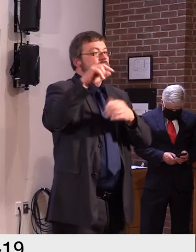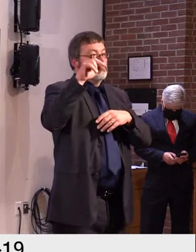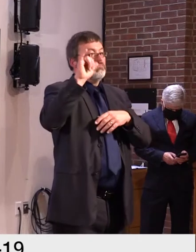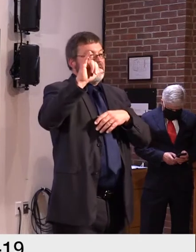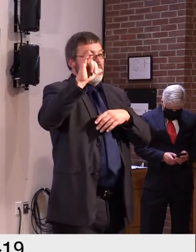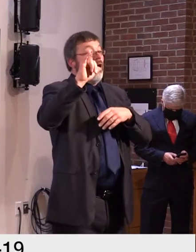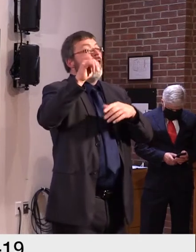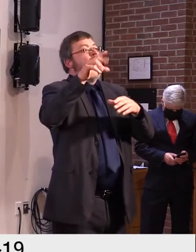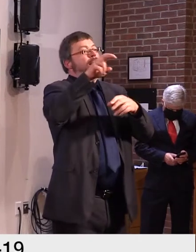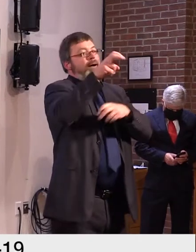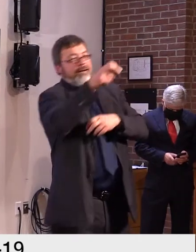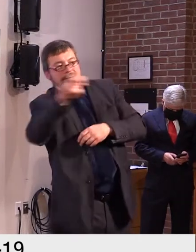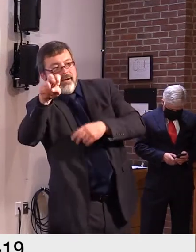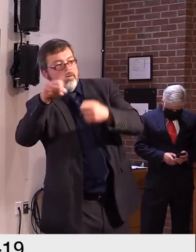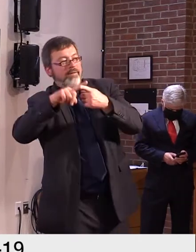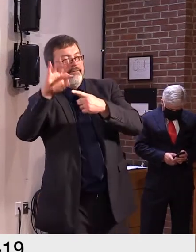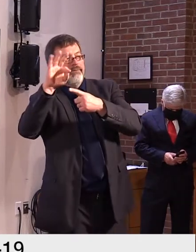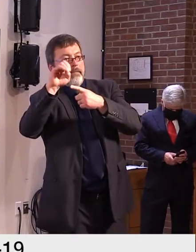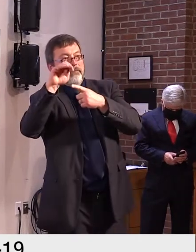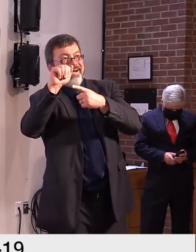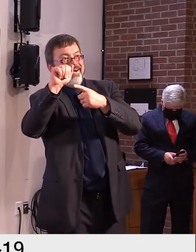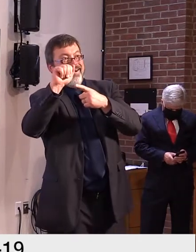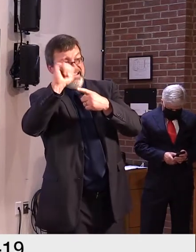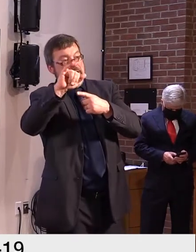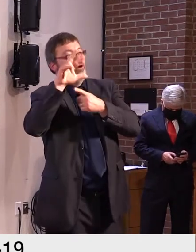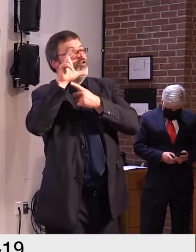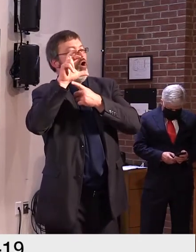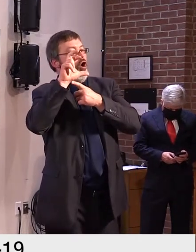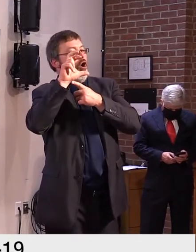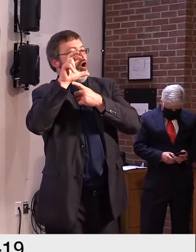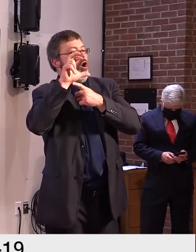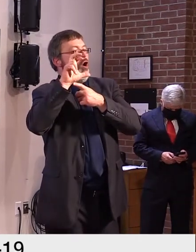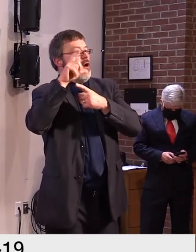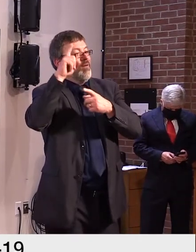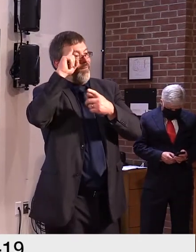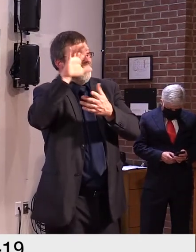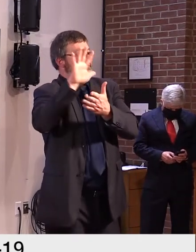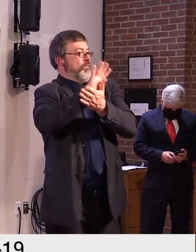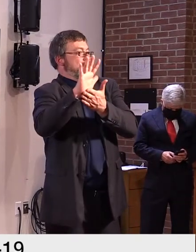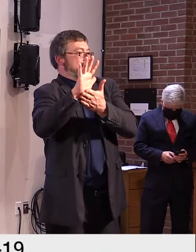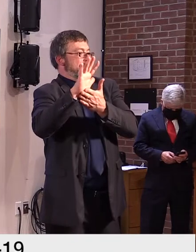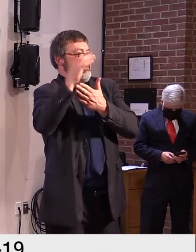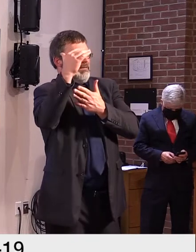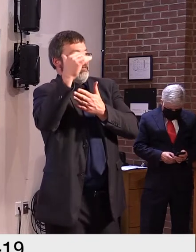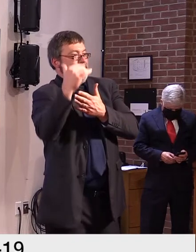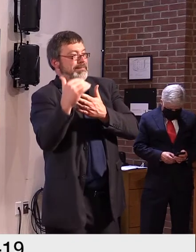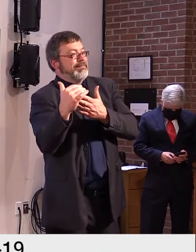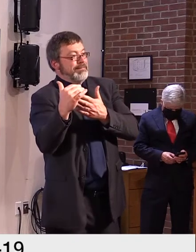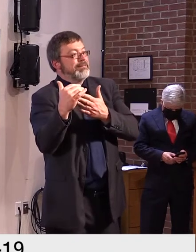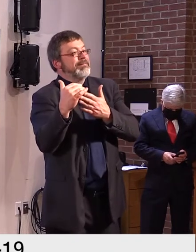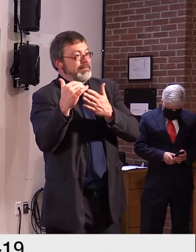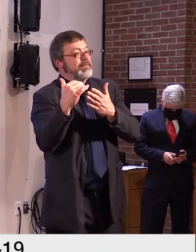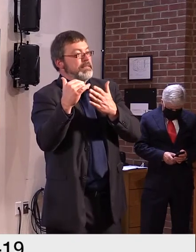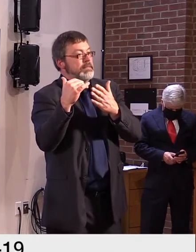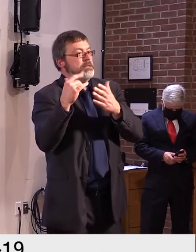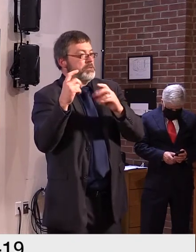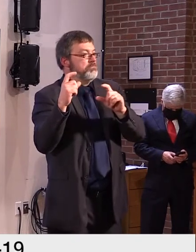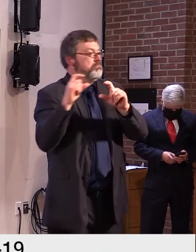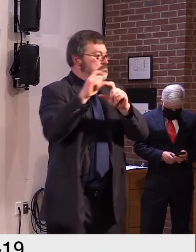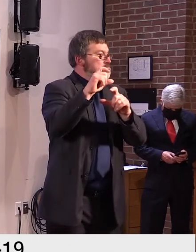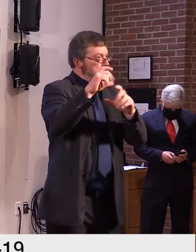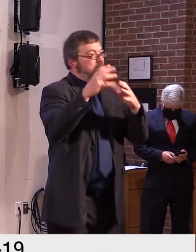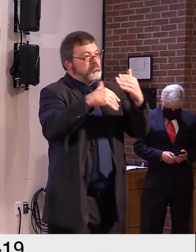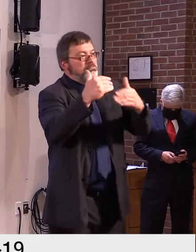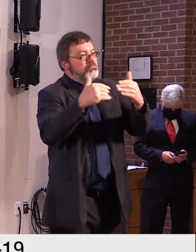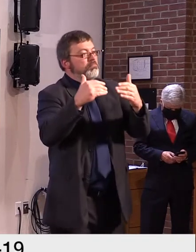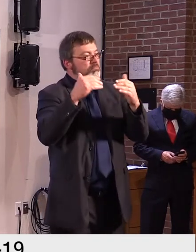$300. That was three weeks. And then there was an additional 3 weeks on top of that. But as you noted, that's running out as